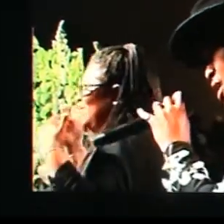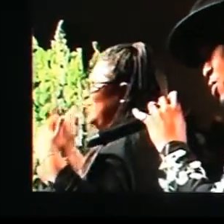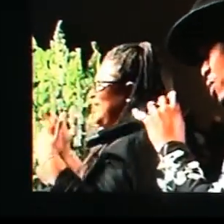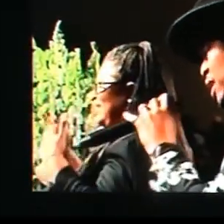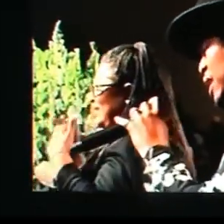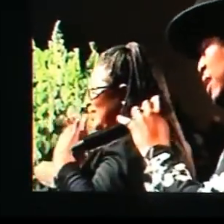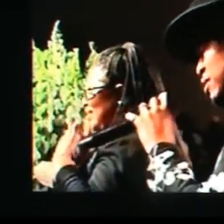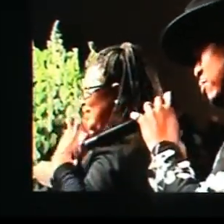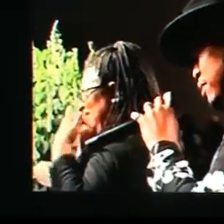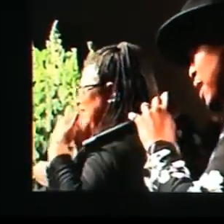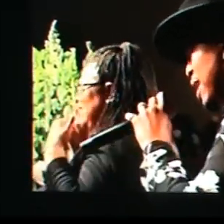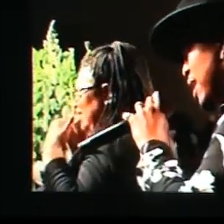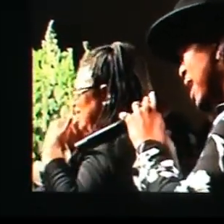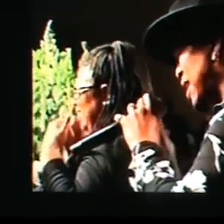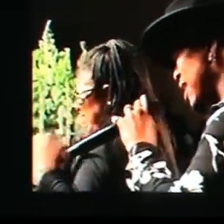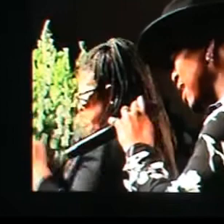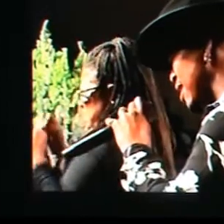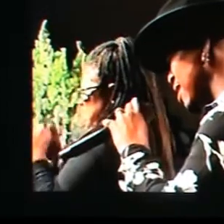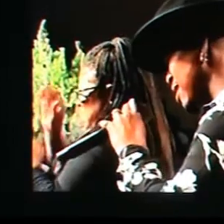laugh, I'll wait